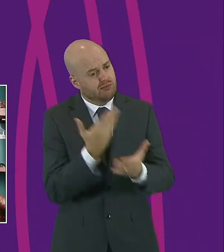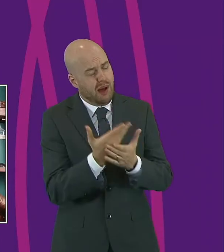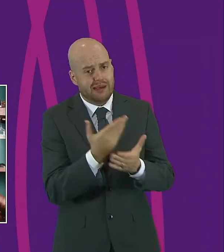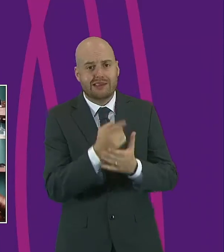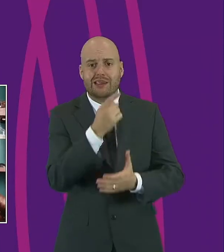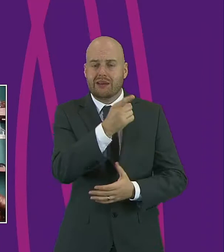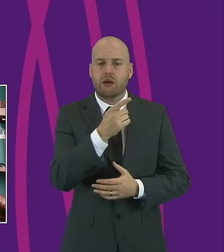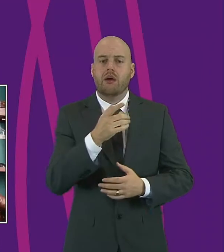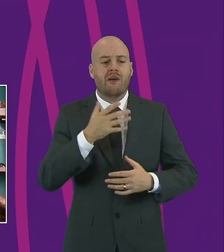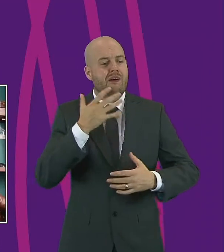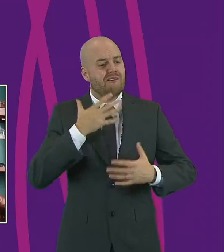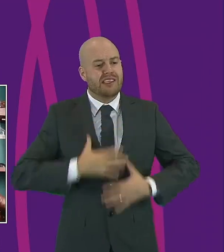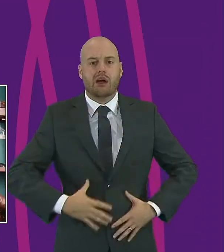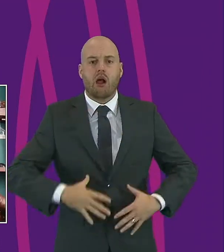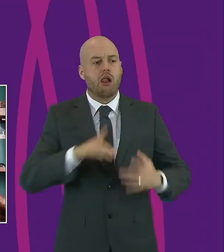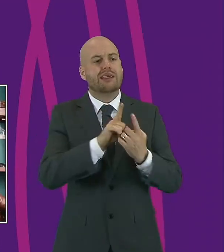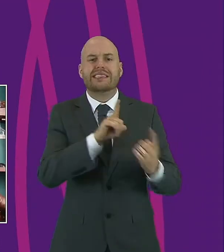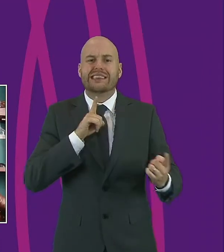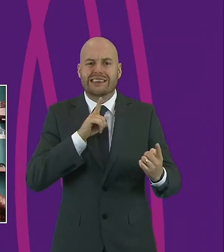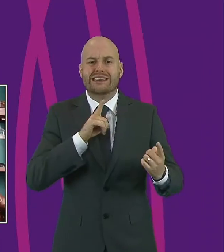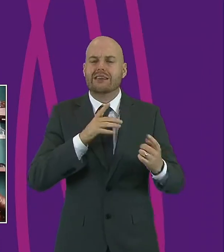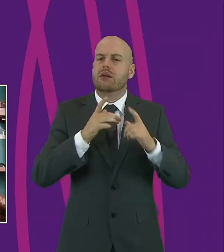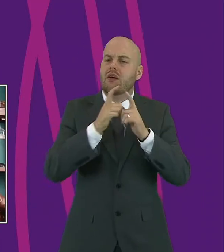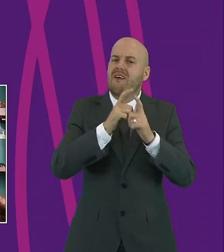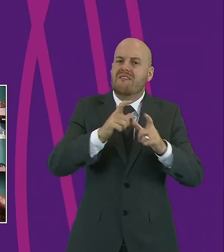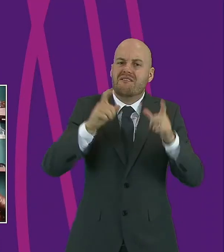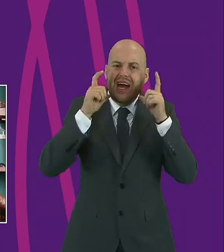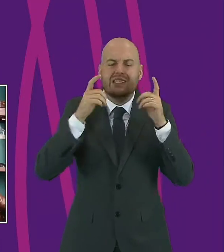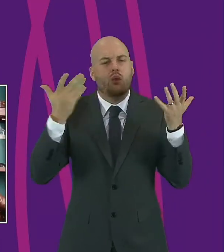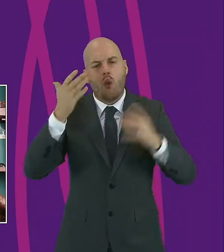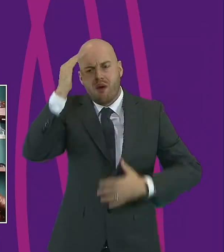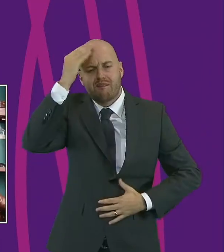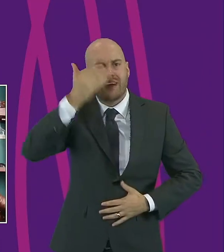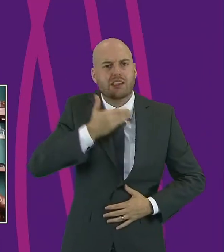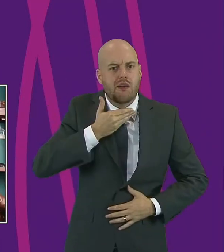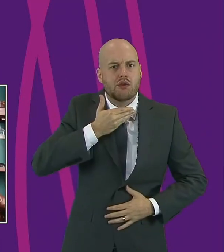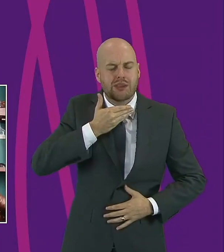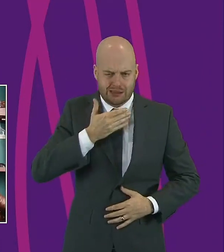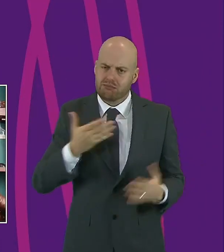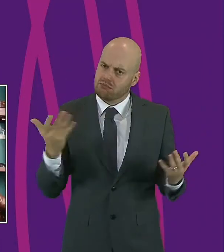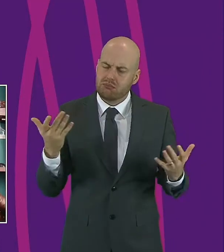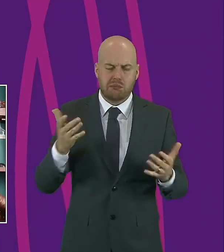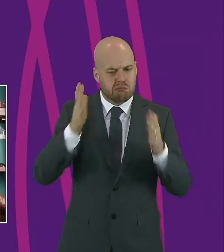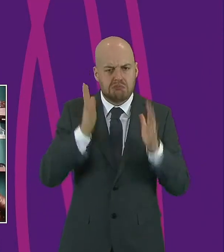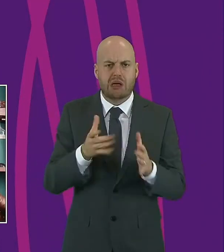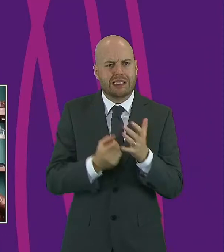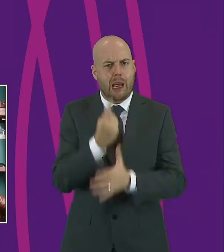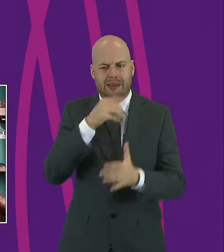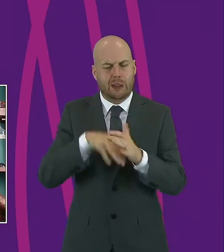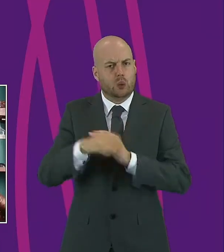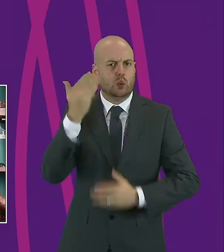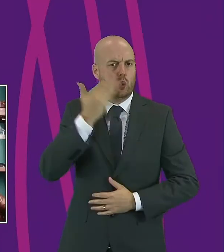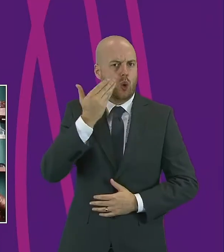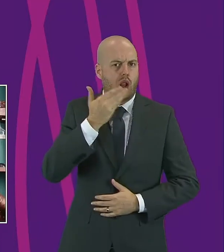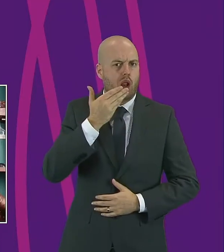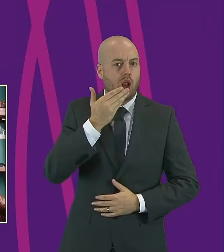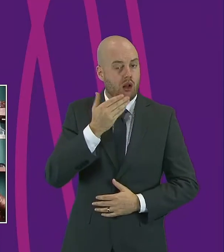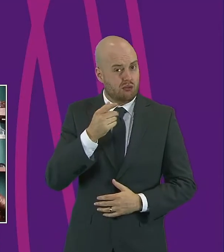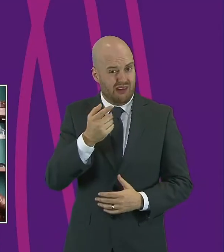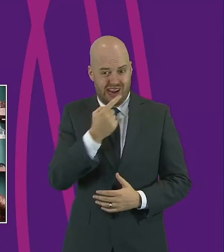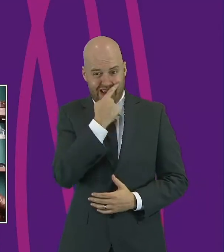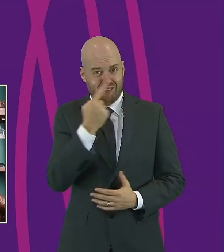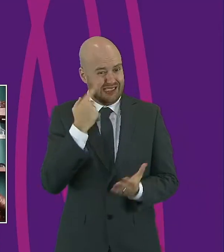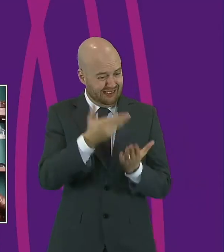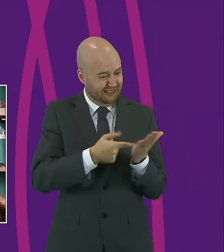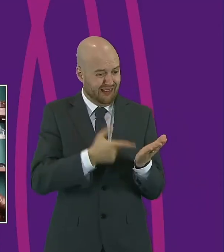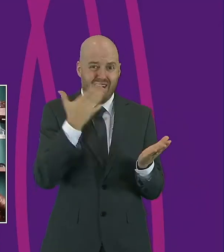be strengthened. The evidence is clear that face coverings can reduce the spread of the virus, which is why they're needed in other indoor